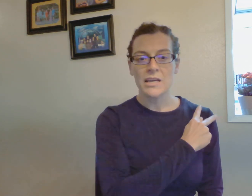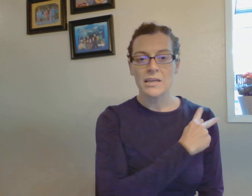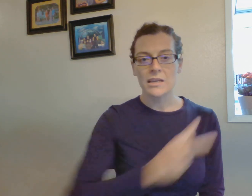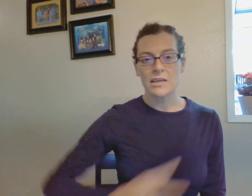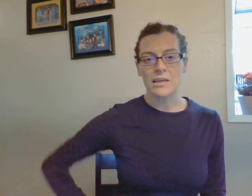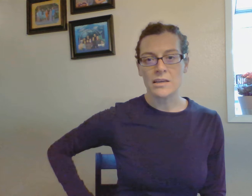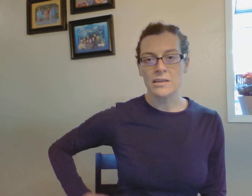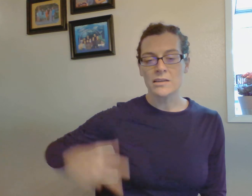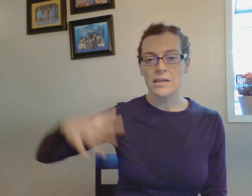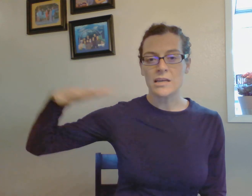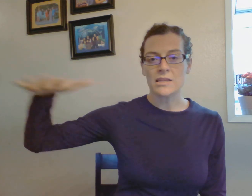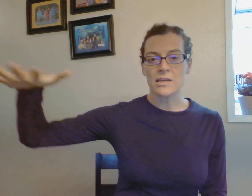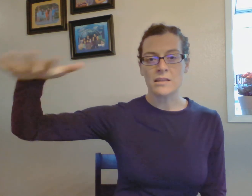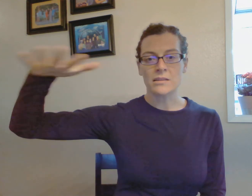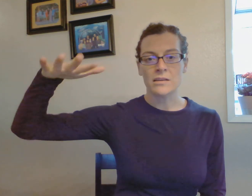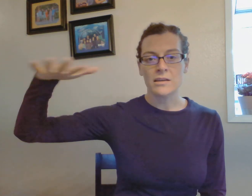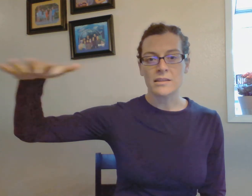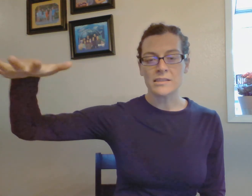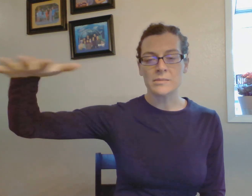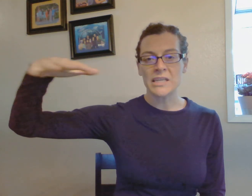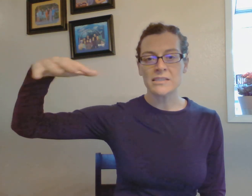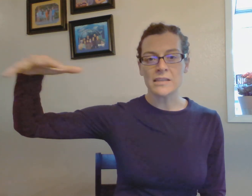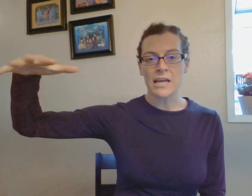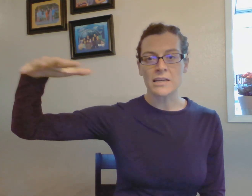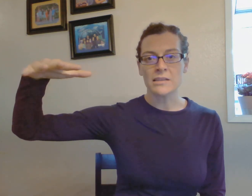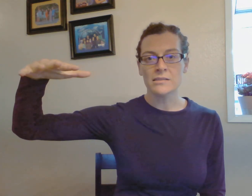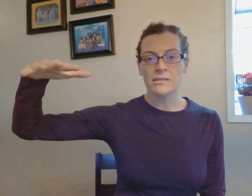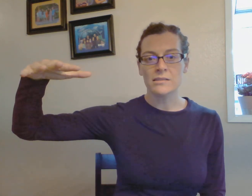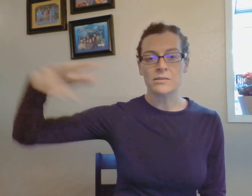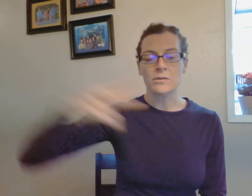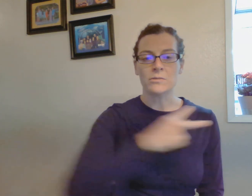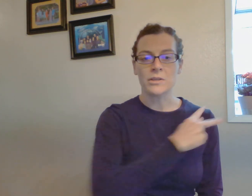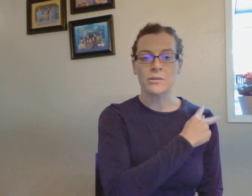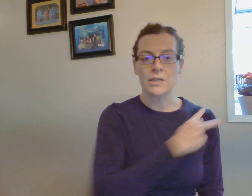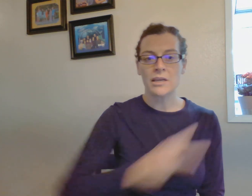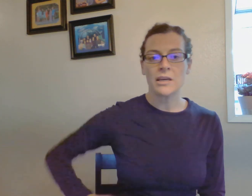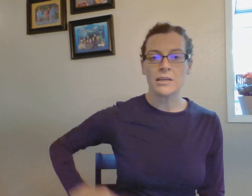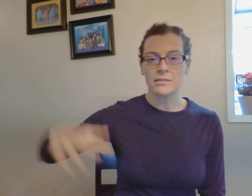King, and then this means land. So your kingdom